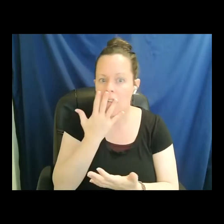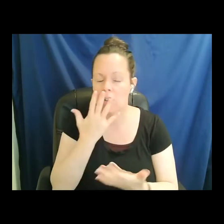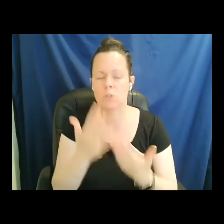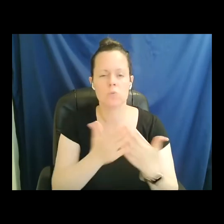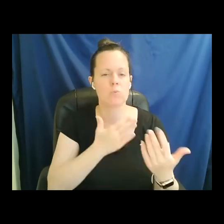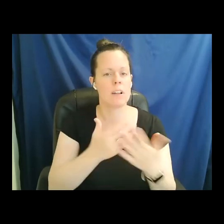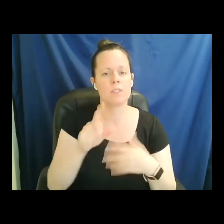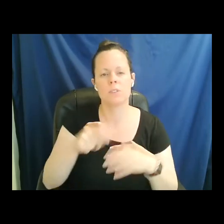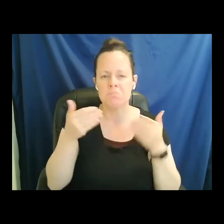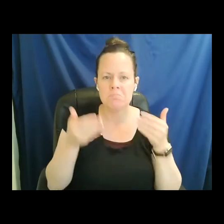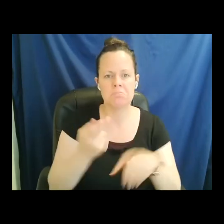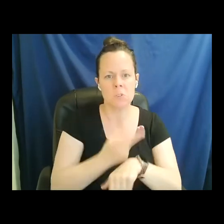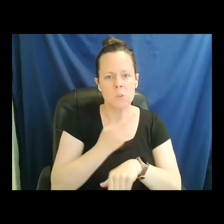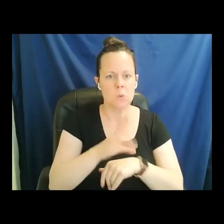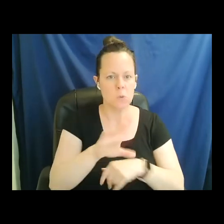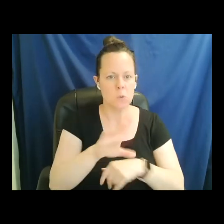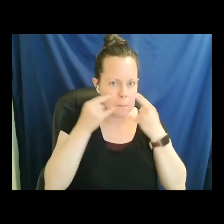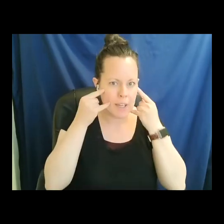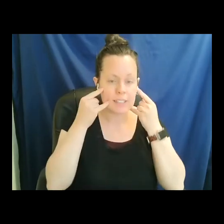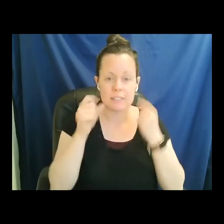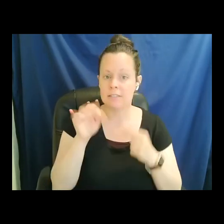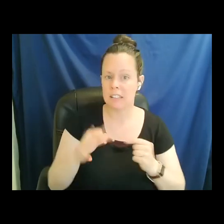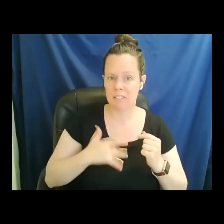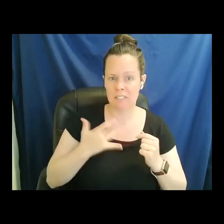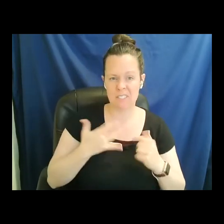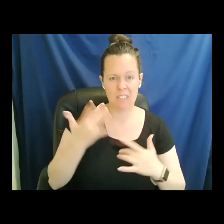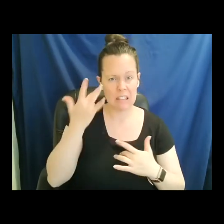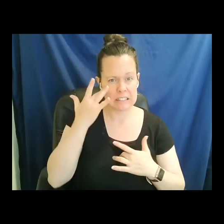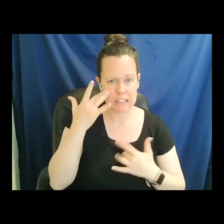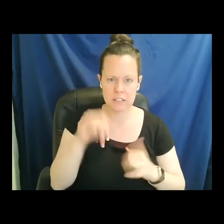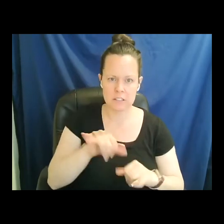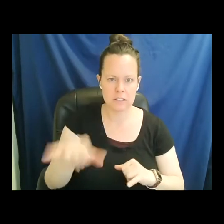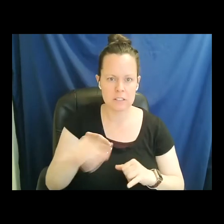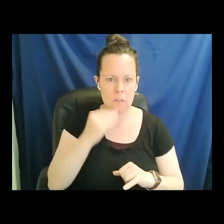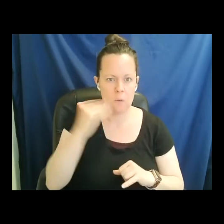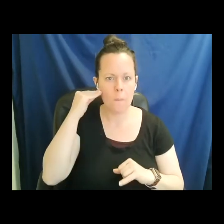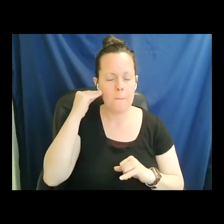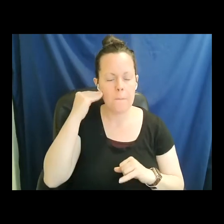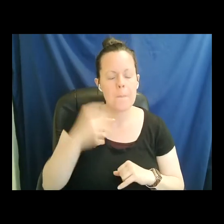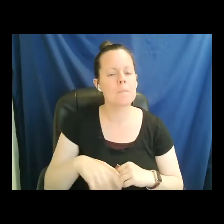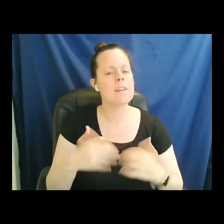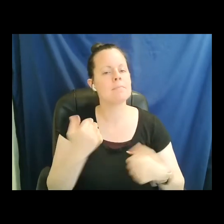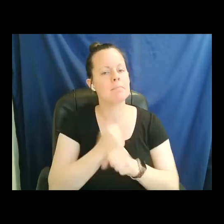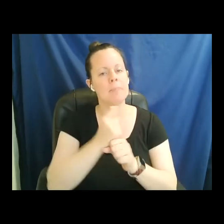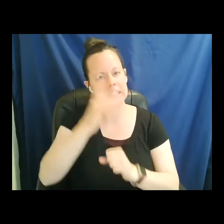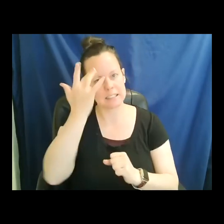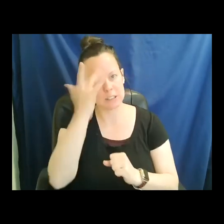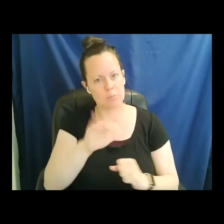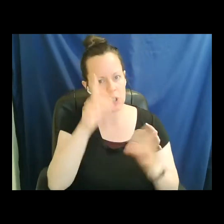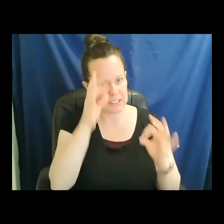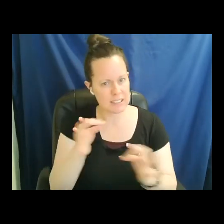your mask. Stay home if you aren't feeling well. Make smart decisions that won't put parents,